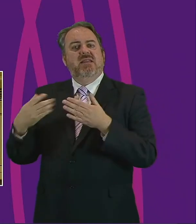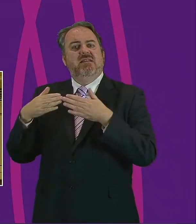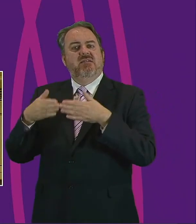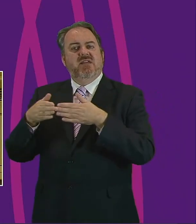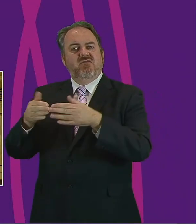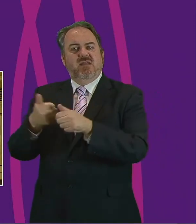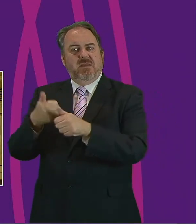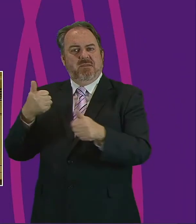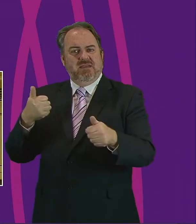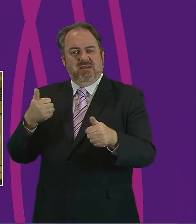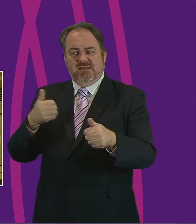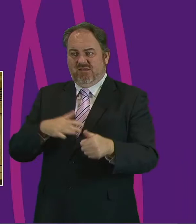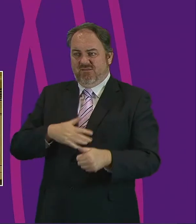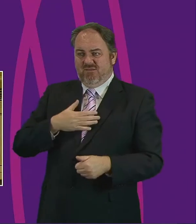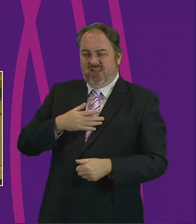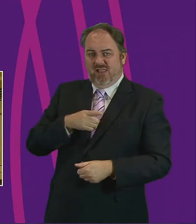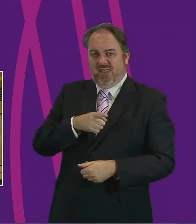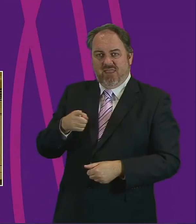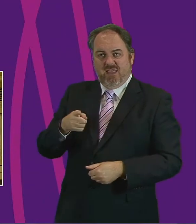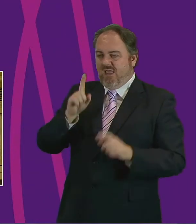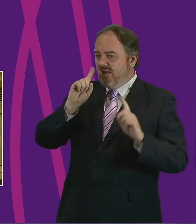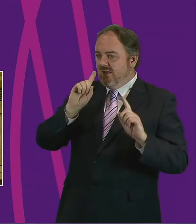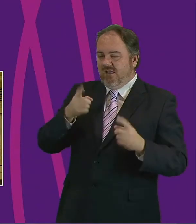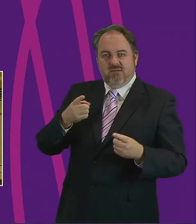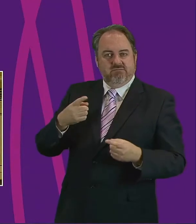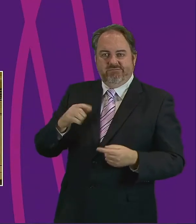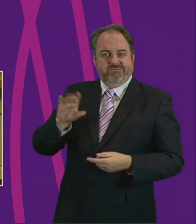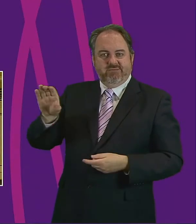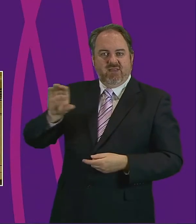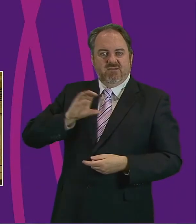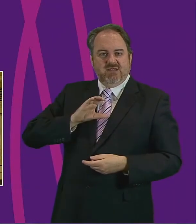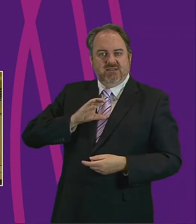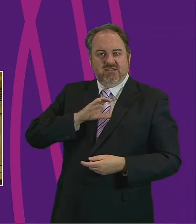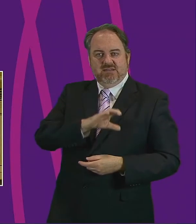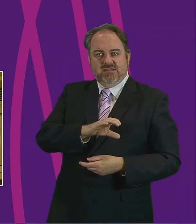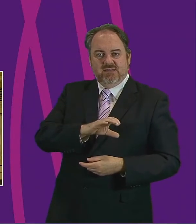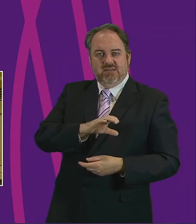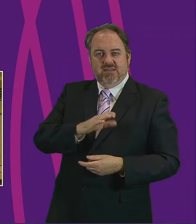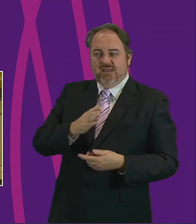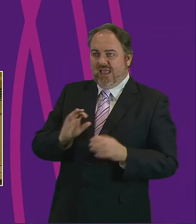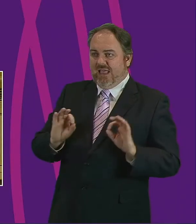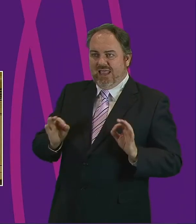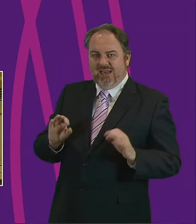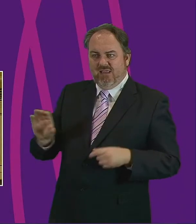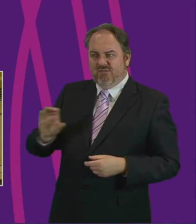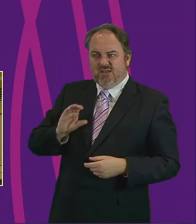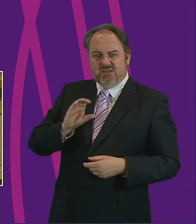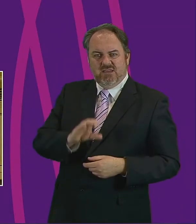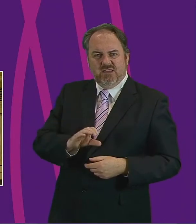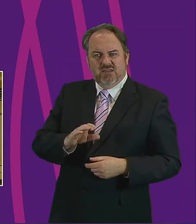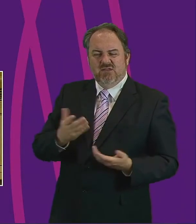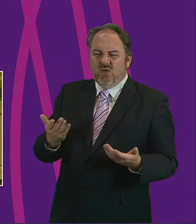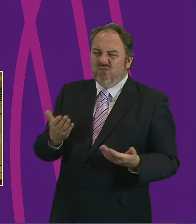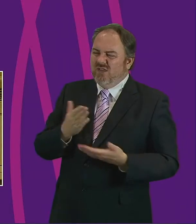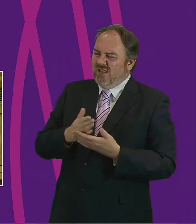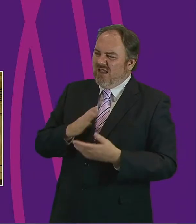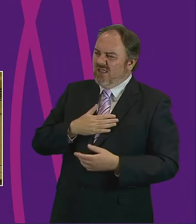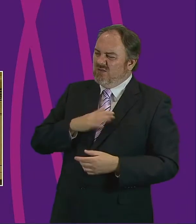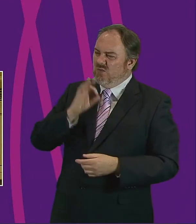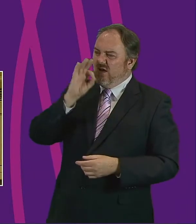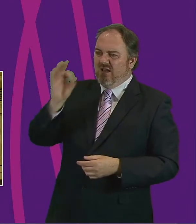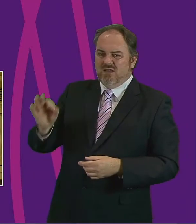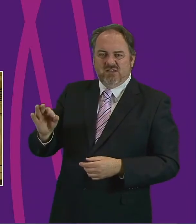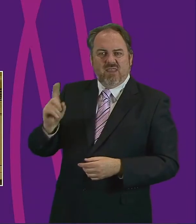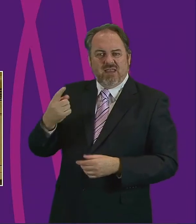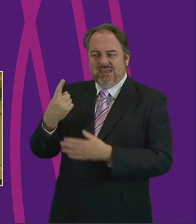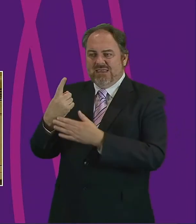have received indicators that they will not be eligible for support from this fund at all. So can the First Minister answer why, when independent